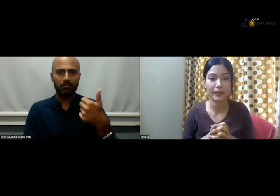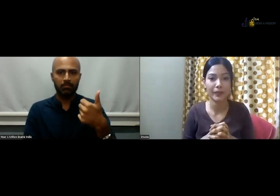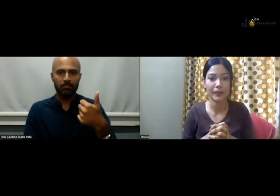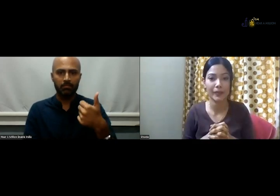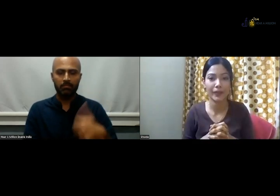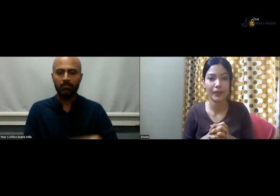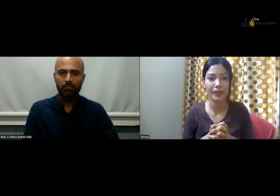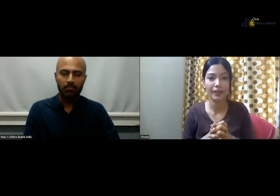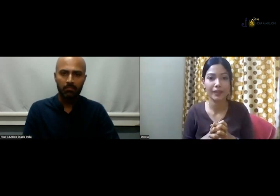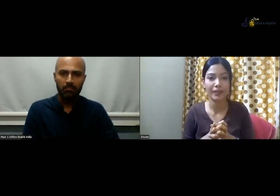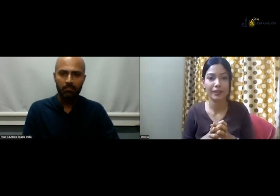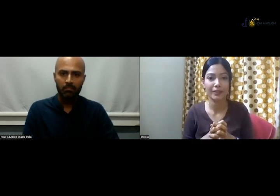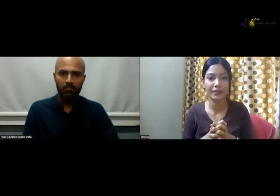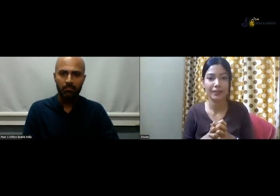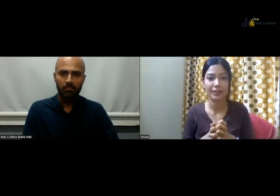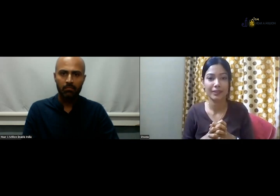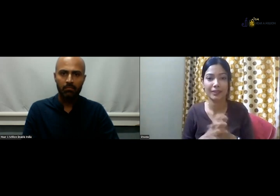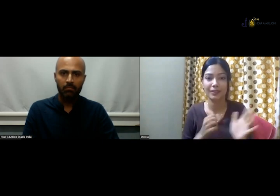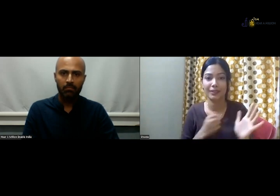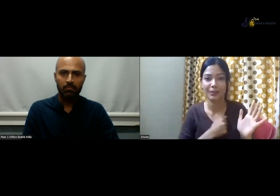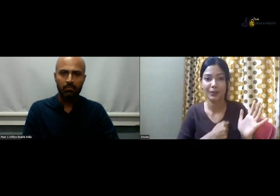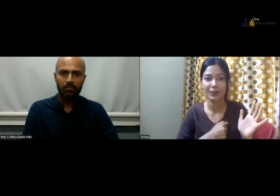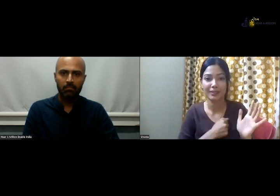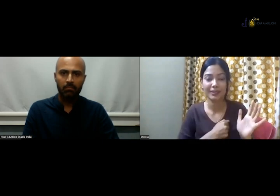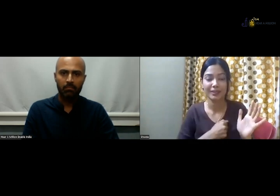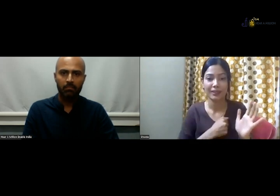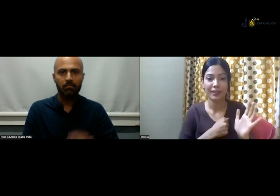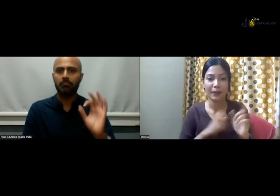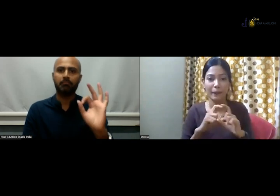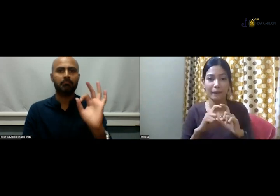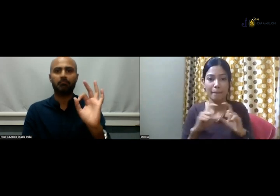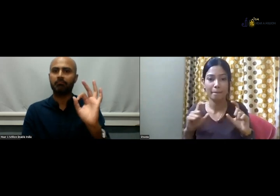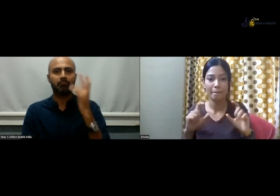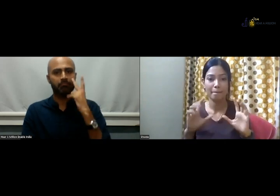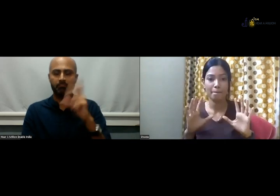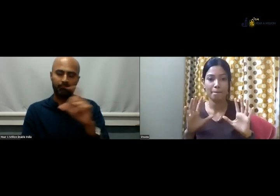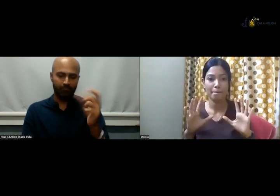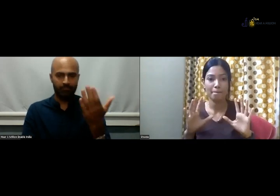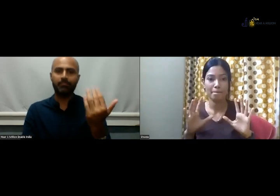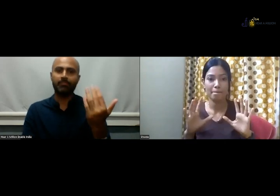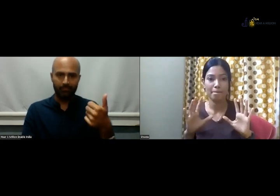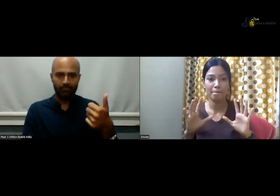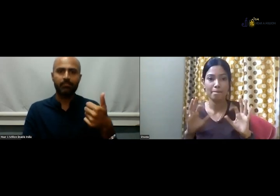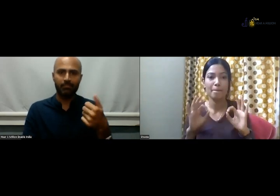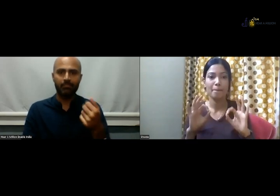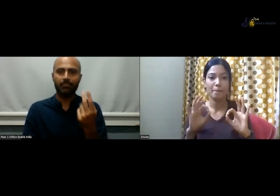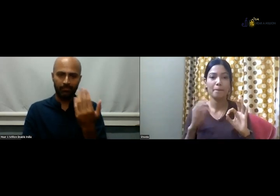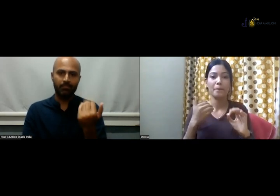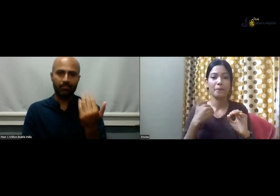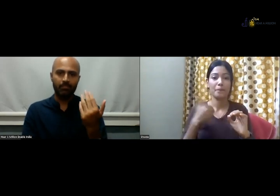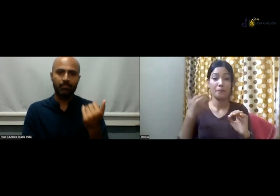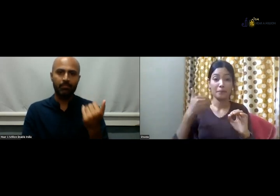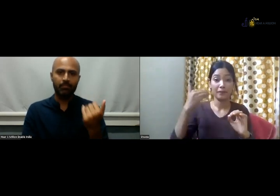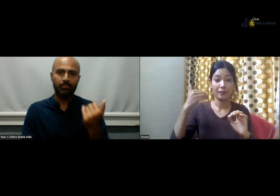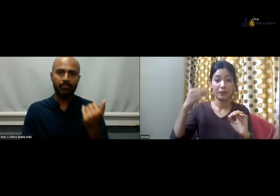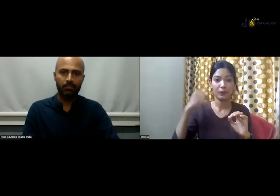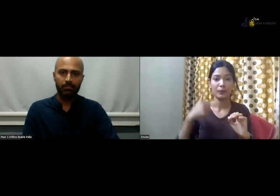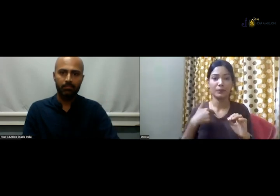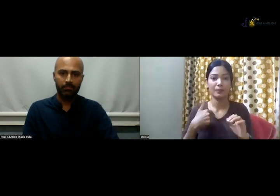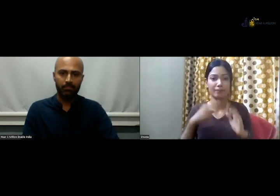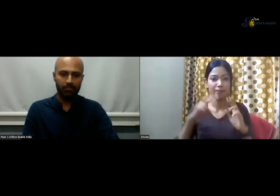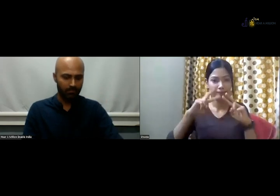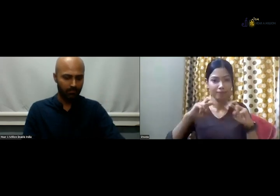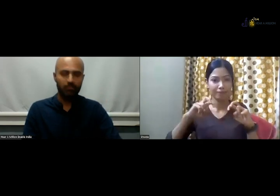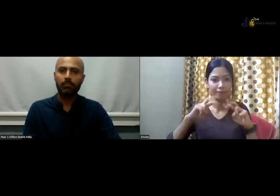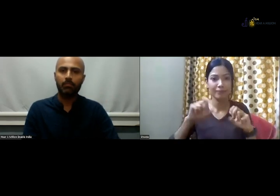pray for that." Yeah, there was some glitch in the video. Sorry, can you see me clearly?